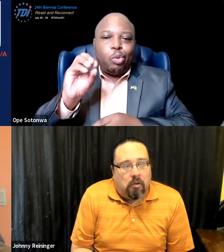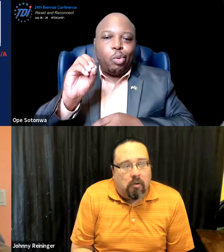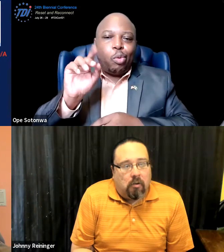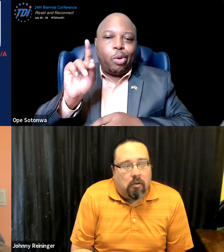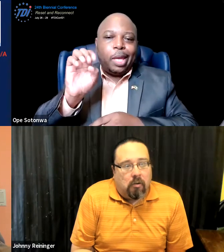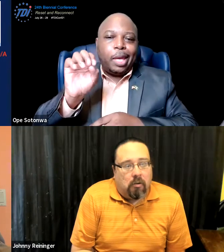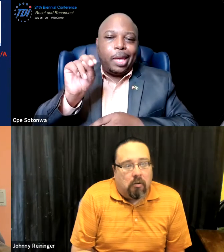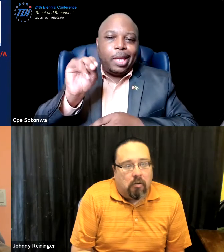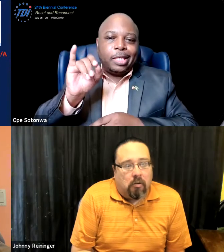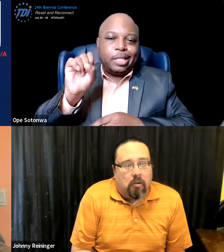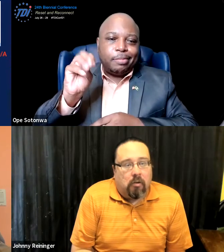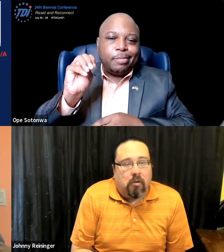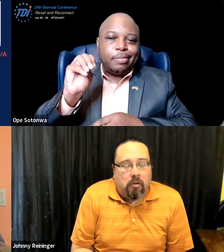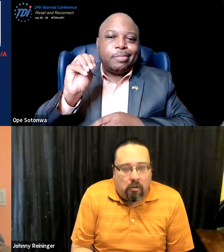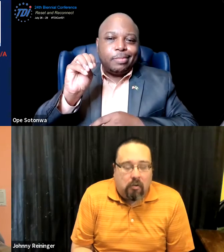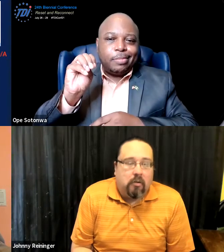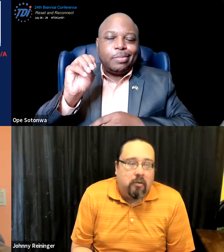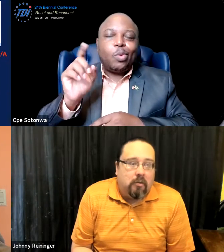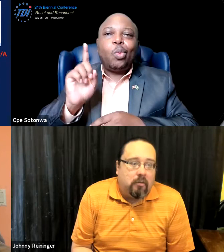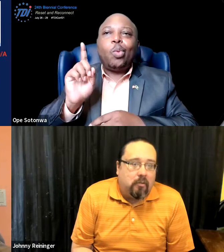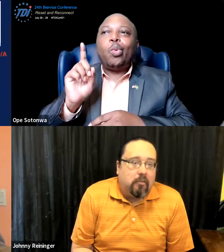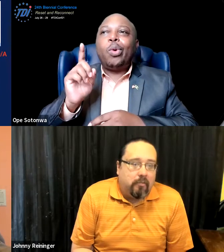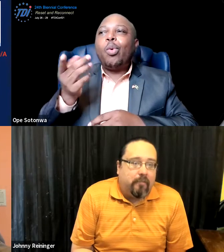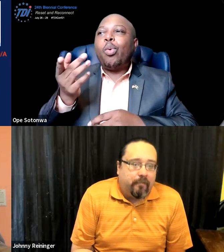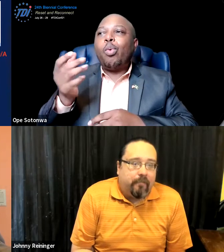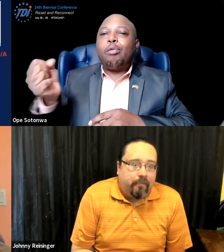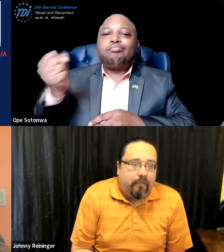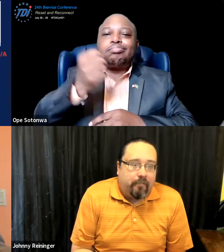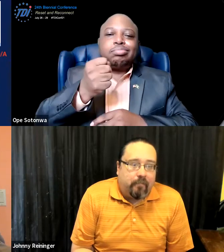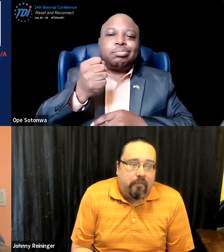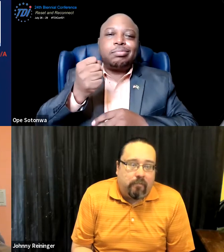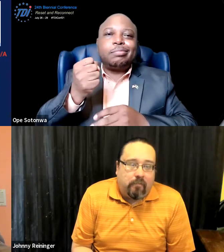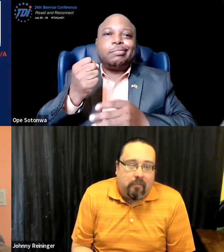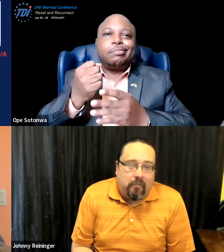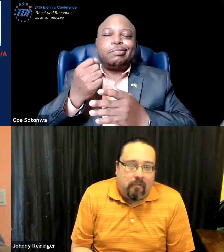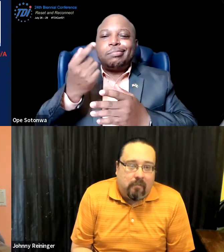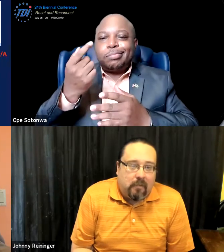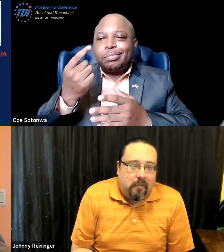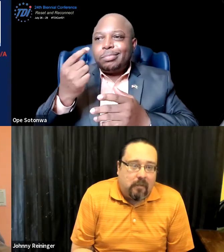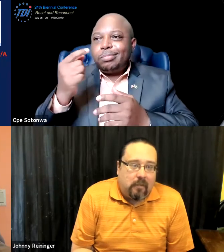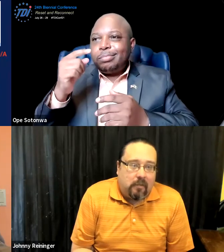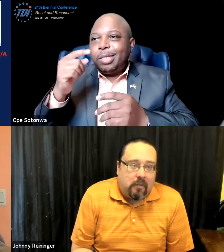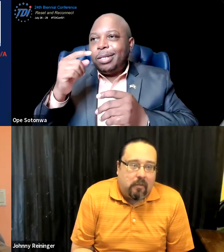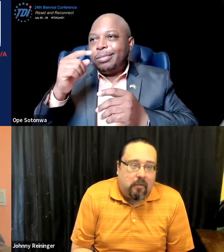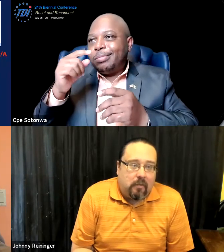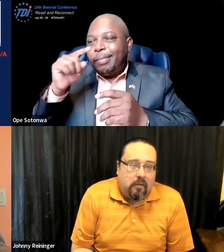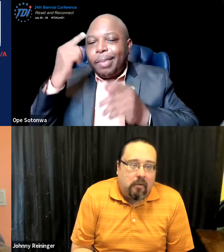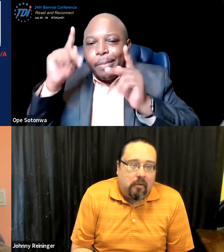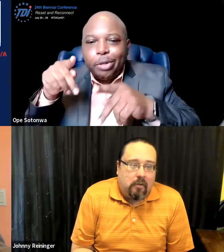But sometimes it can lead to also tokenism, where they're just putting